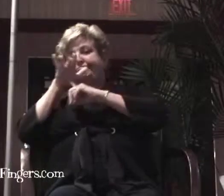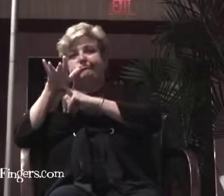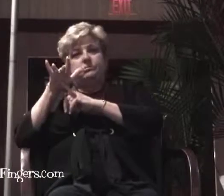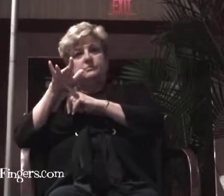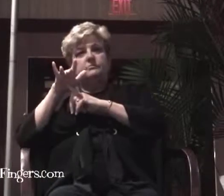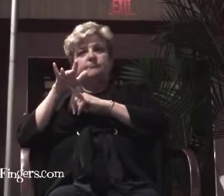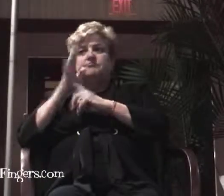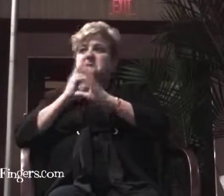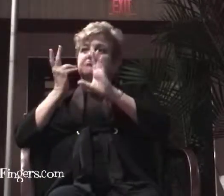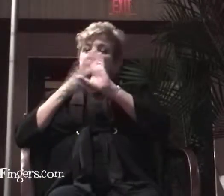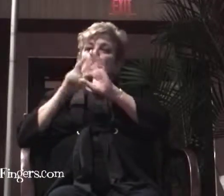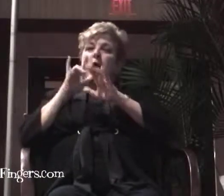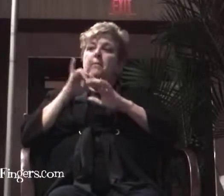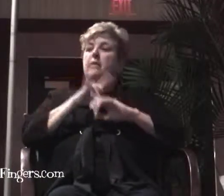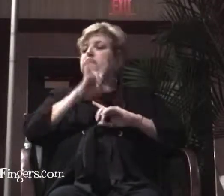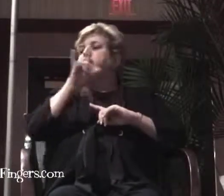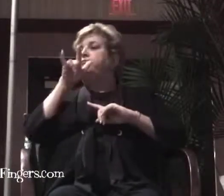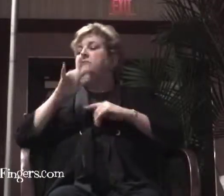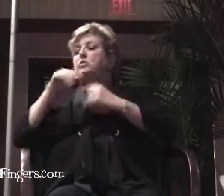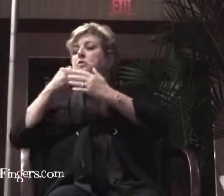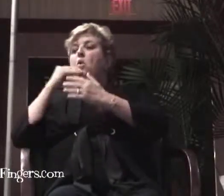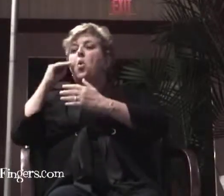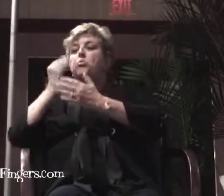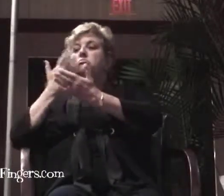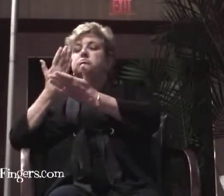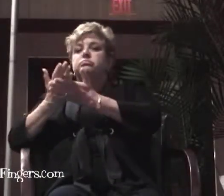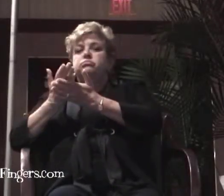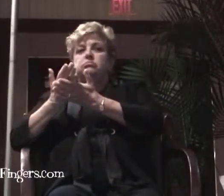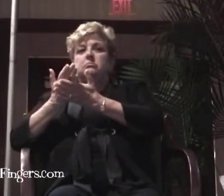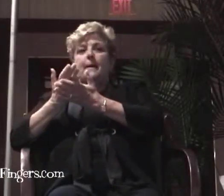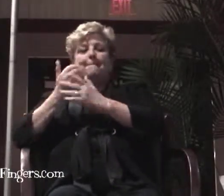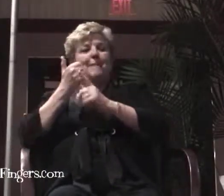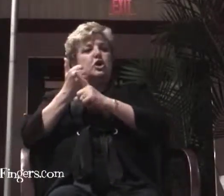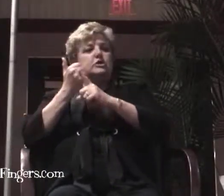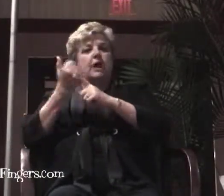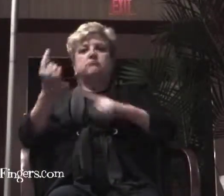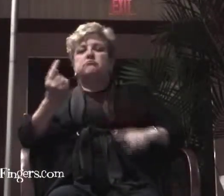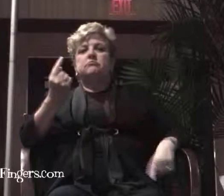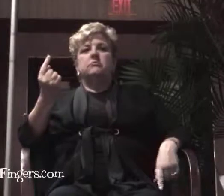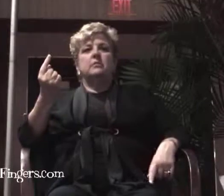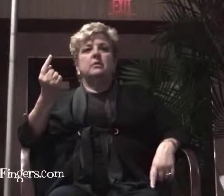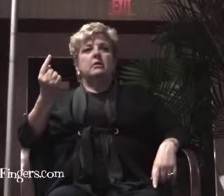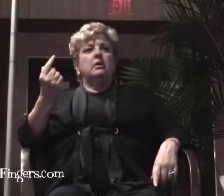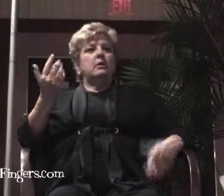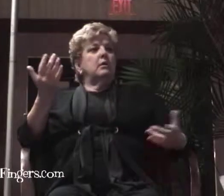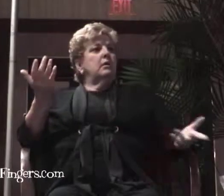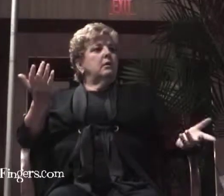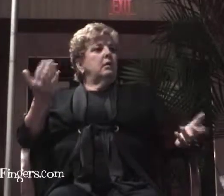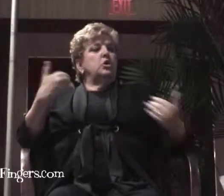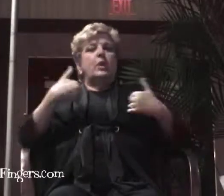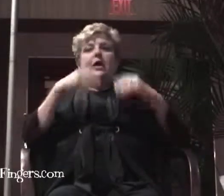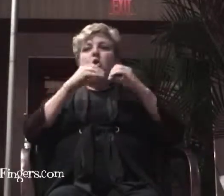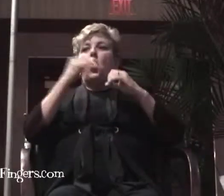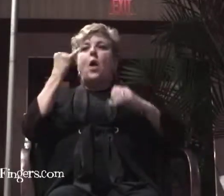on a plane, and you flew home by yourself. And you had no idea what you were walking back into when you came home to